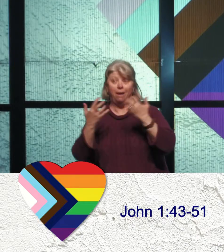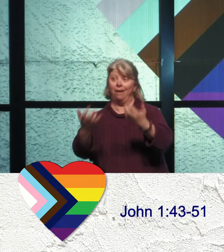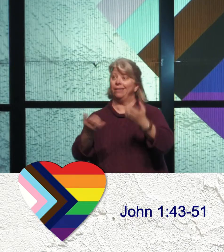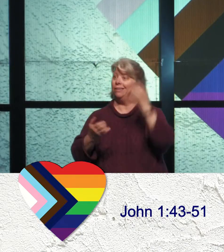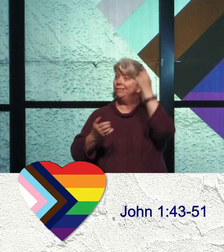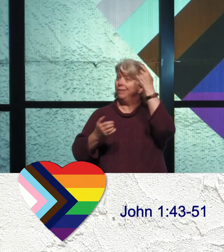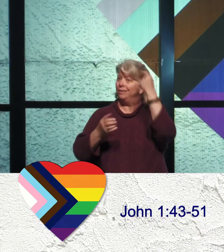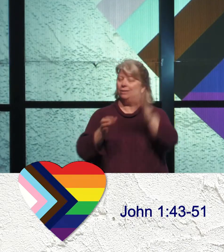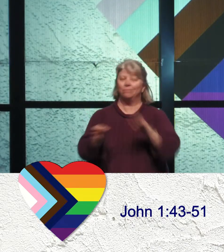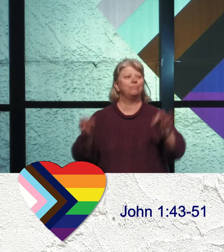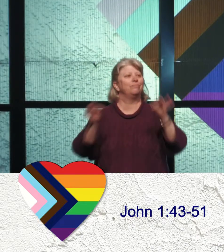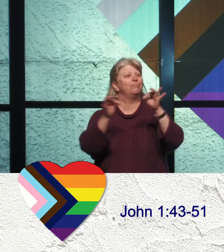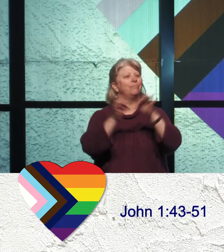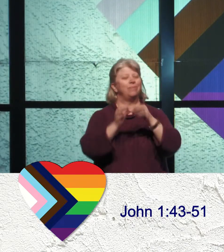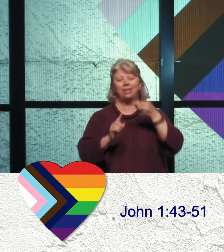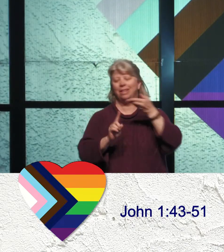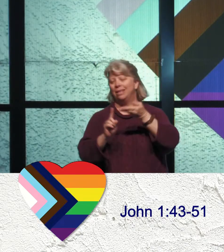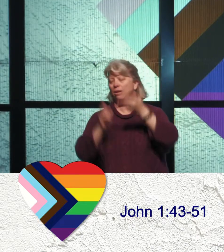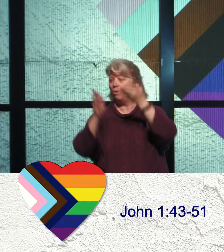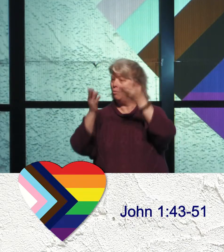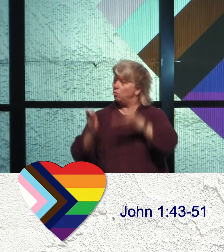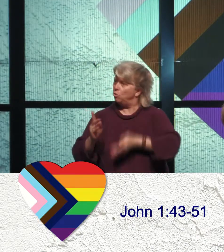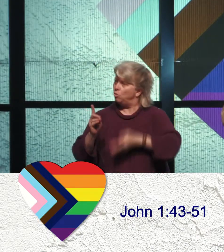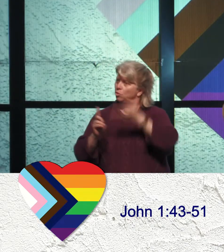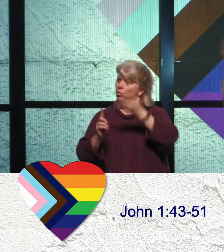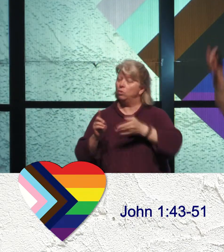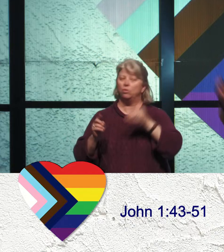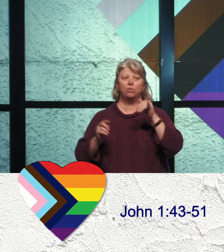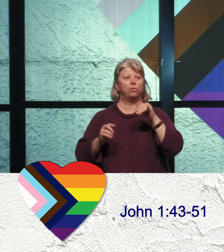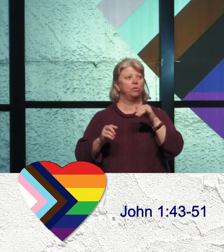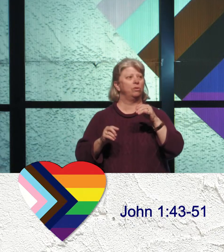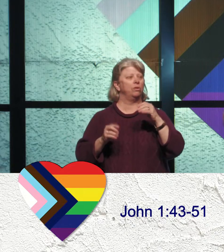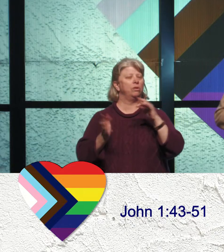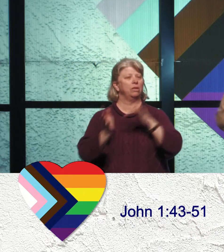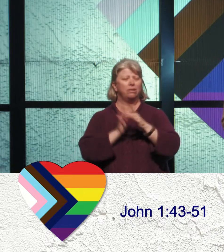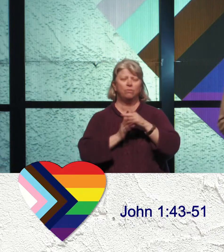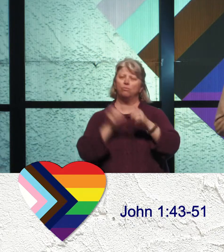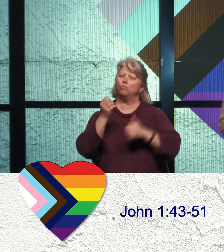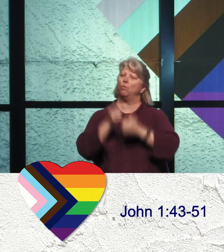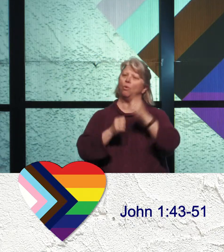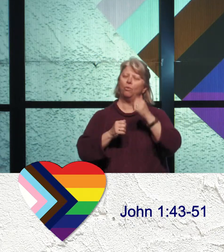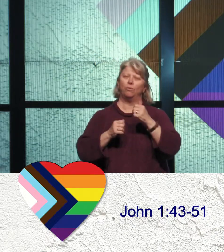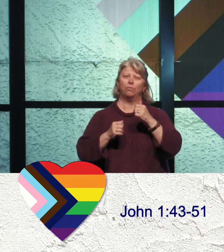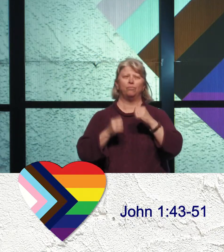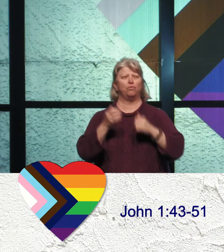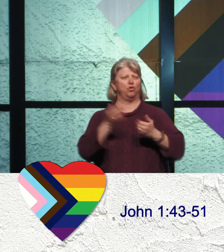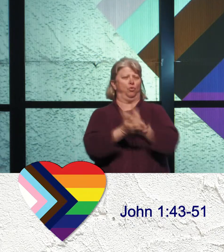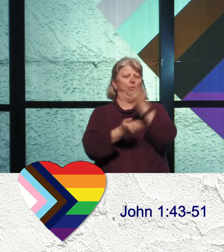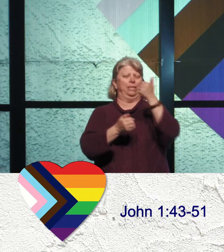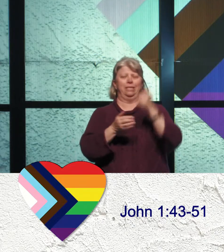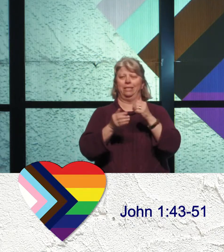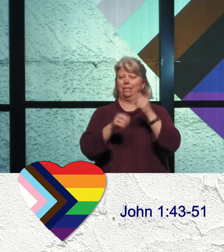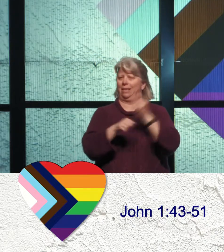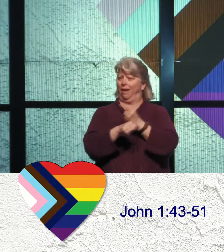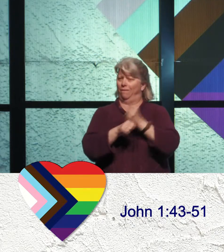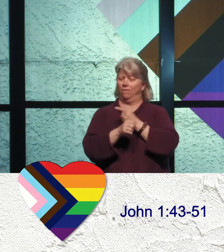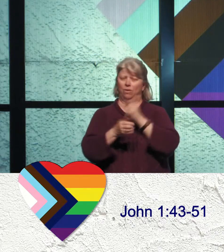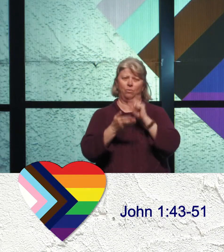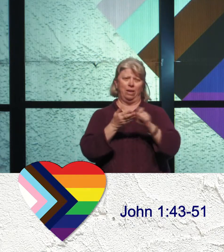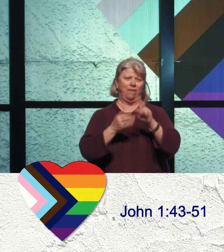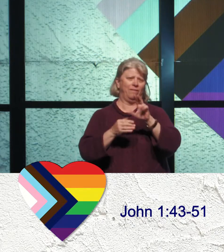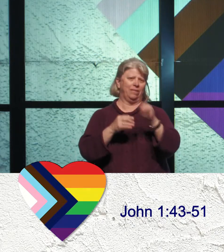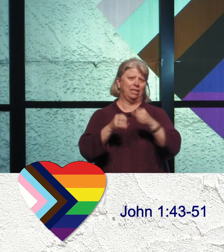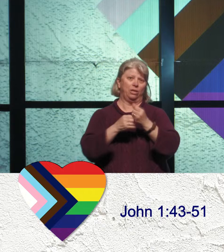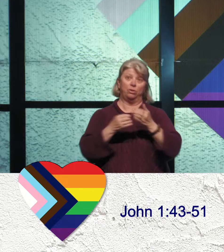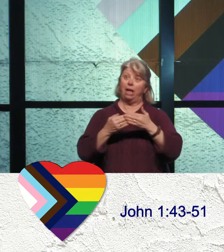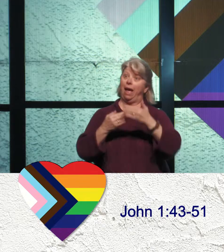understand the significance of this person of Jesus. Probably our latest gospel, maybe written 50 years after